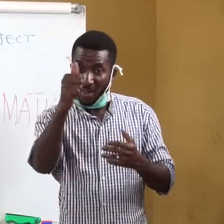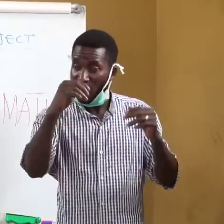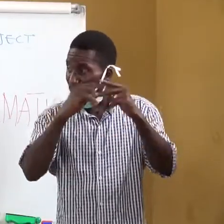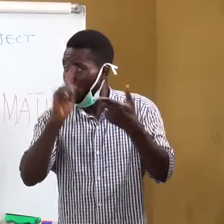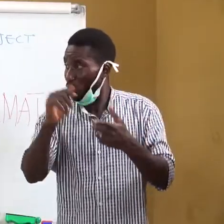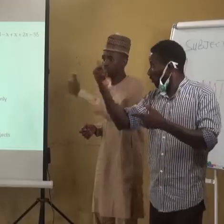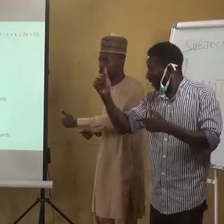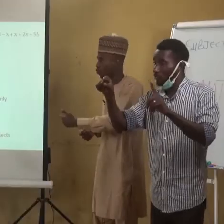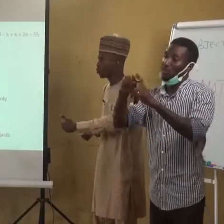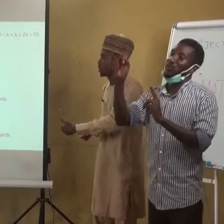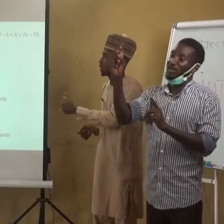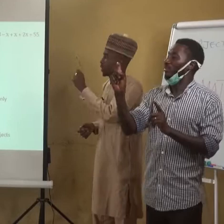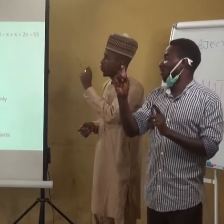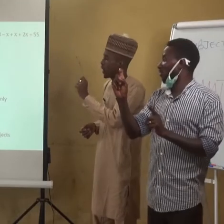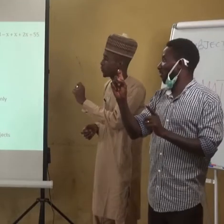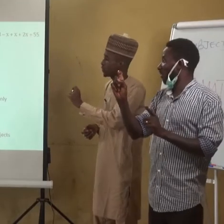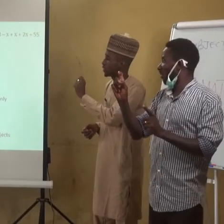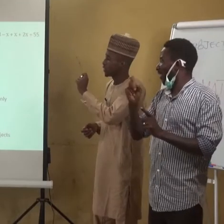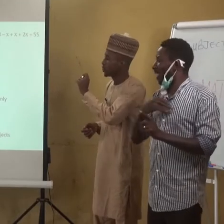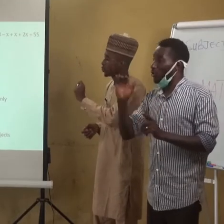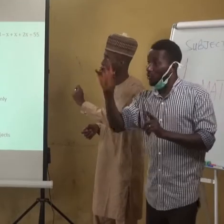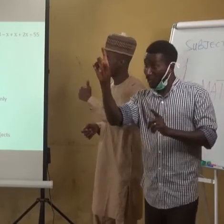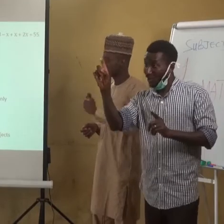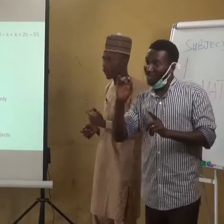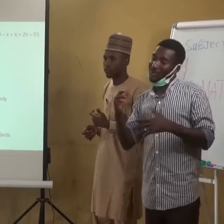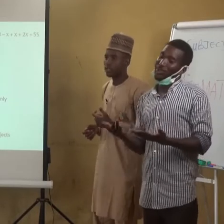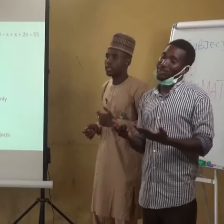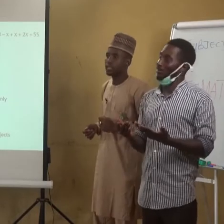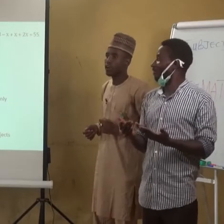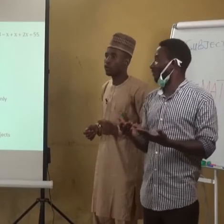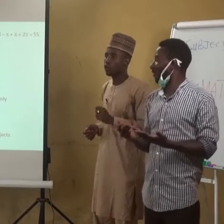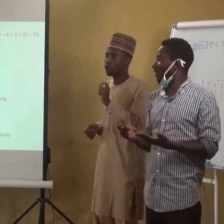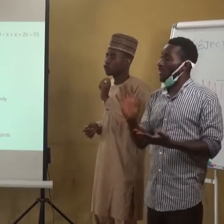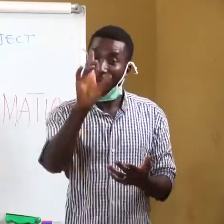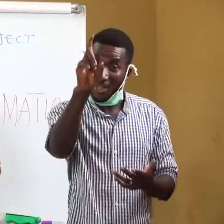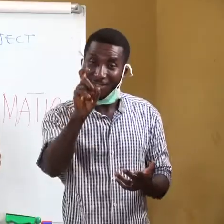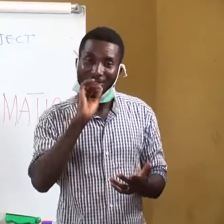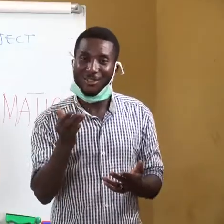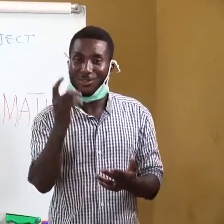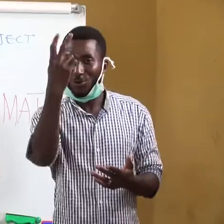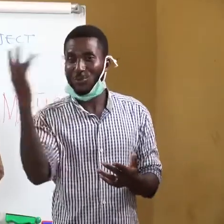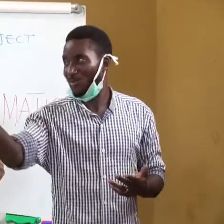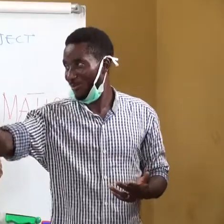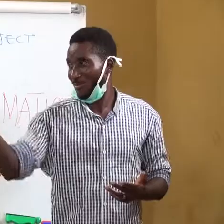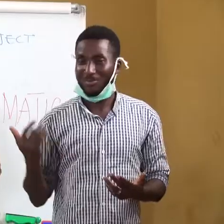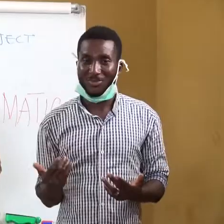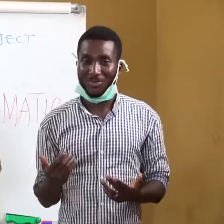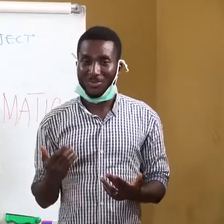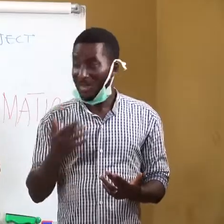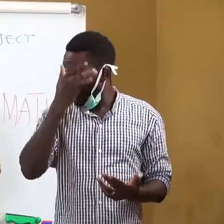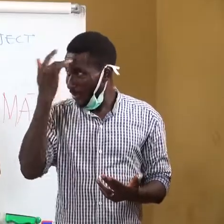to 10 plus 2. We have 10 plus 2 is 12. Therefore, 12 students